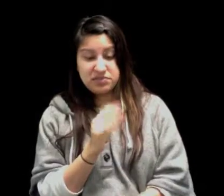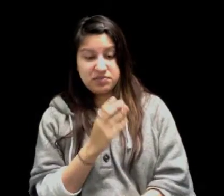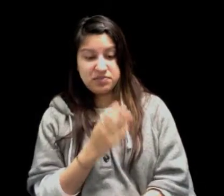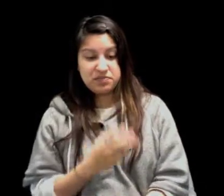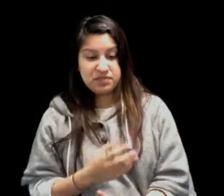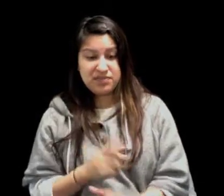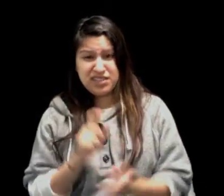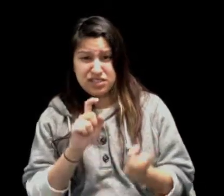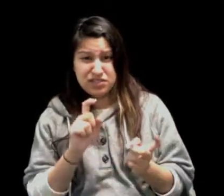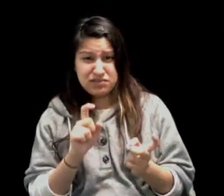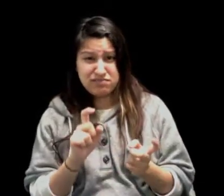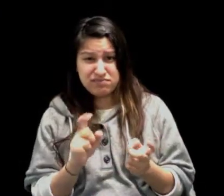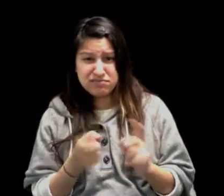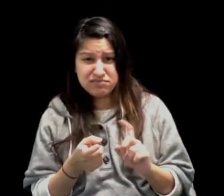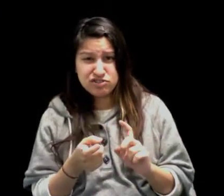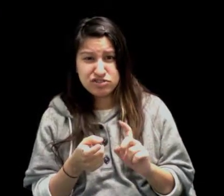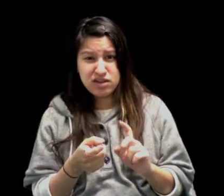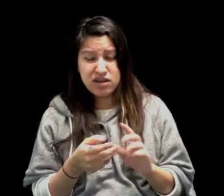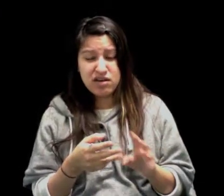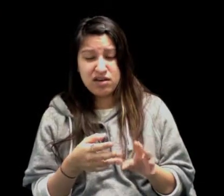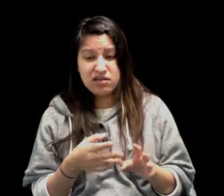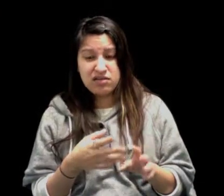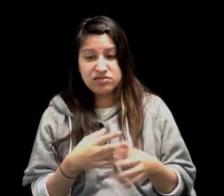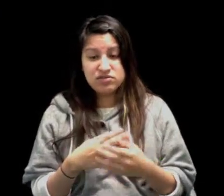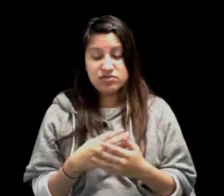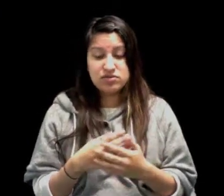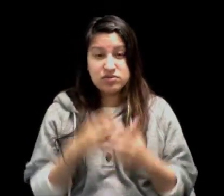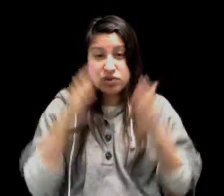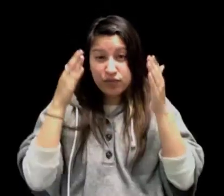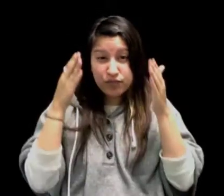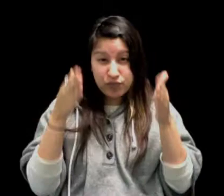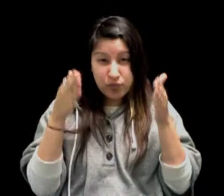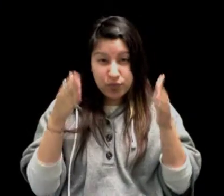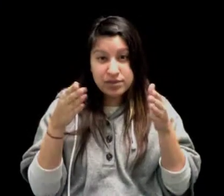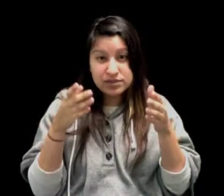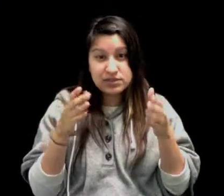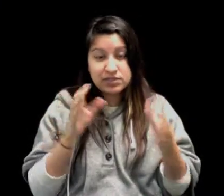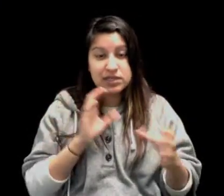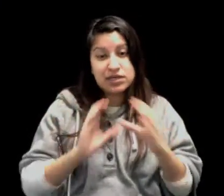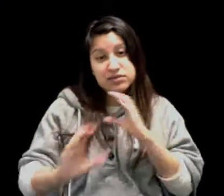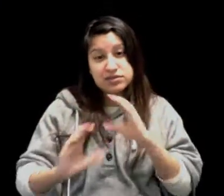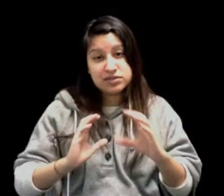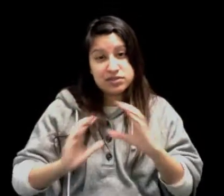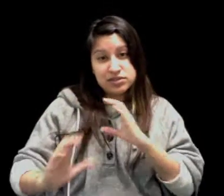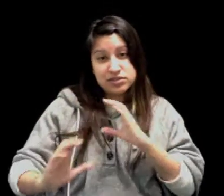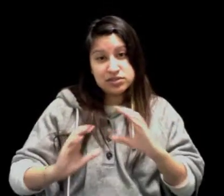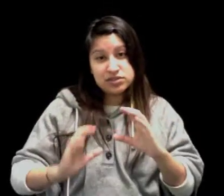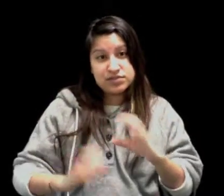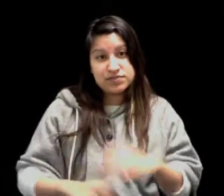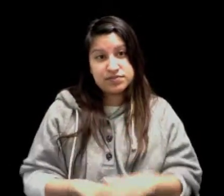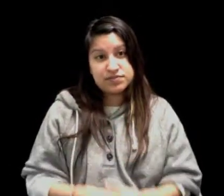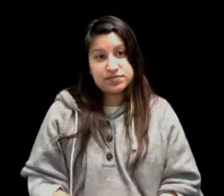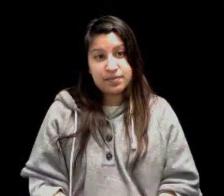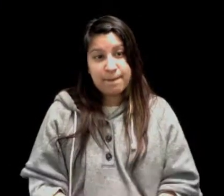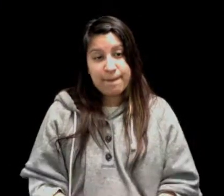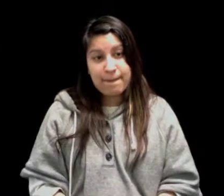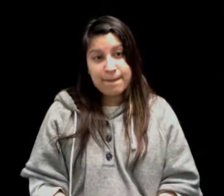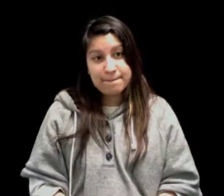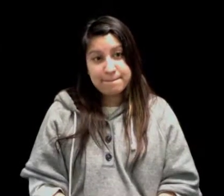Third, they could answer the question, but tell the person that the question is on the verge of being racist or is perhaps a